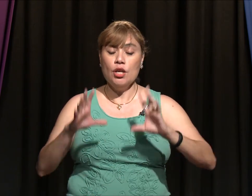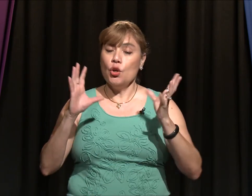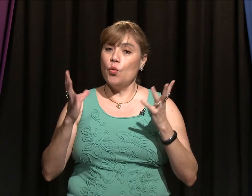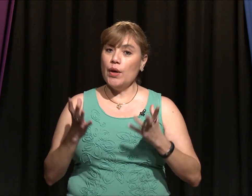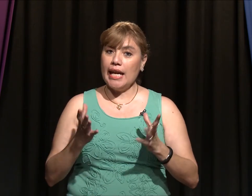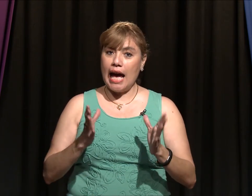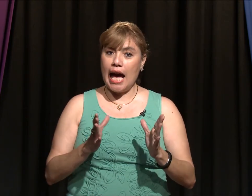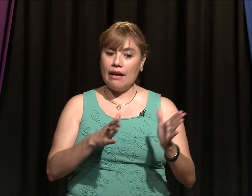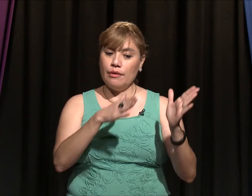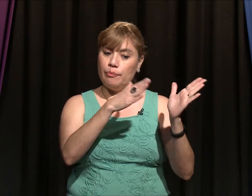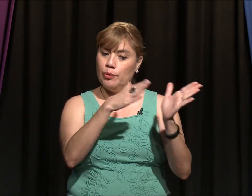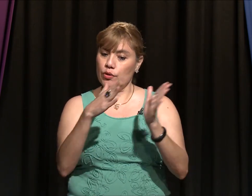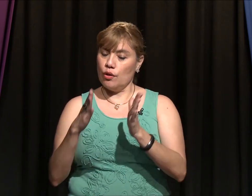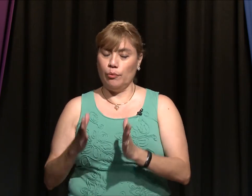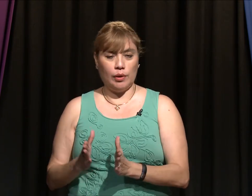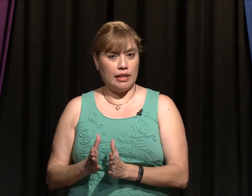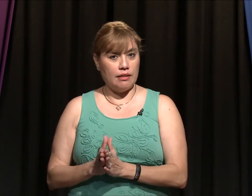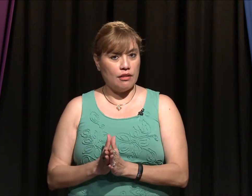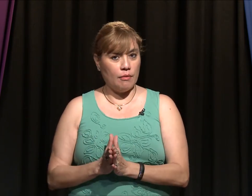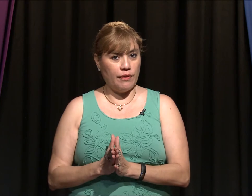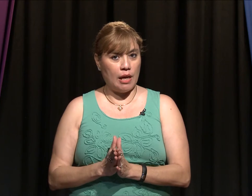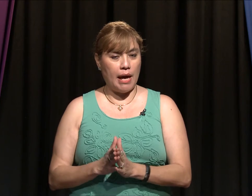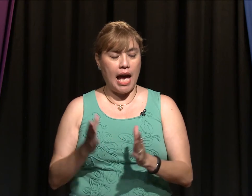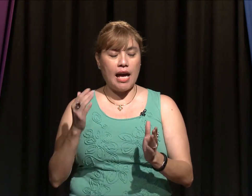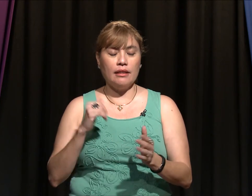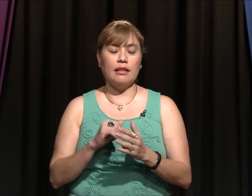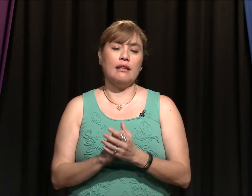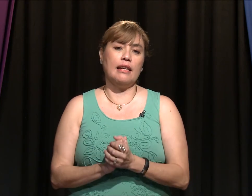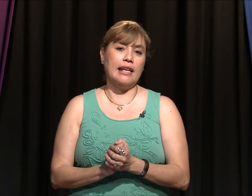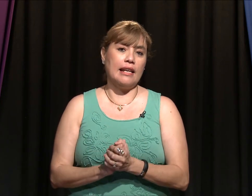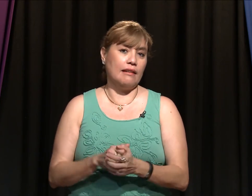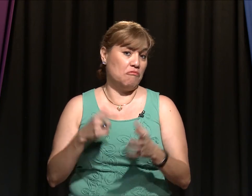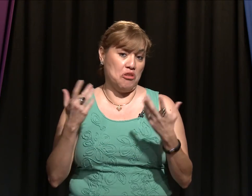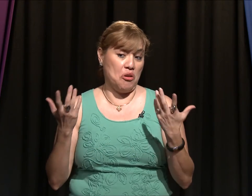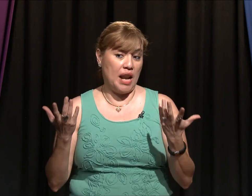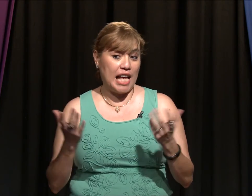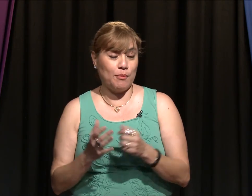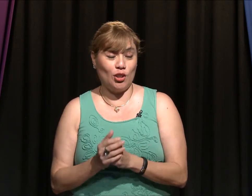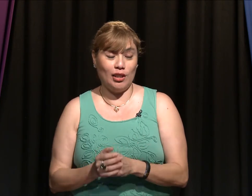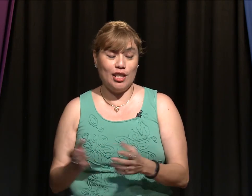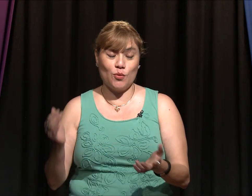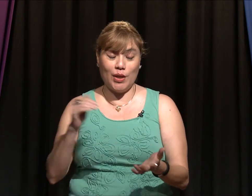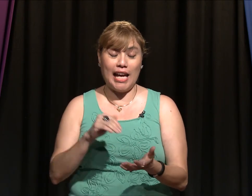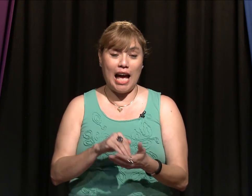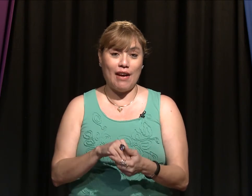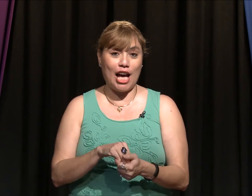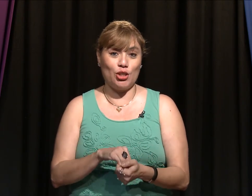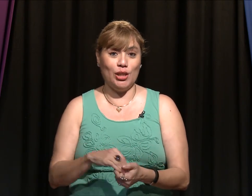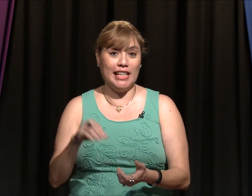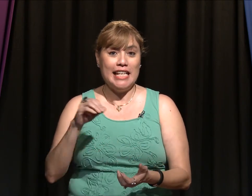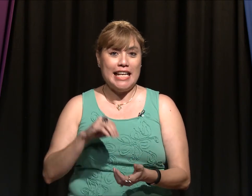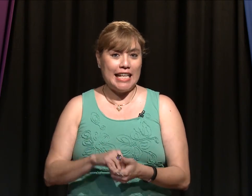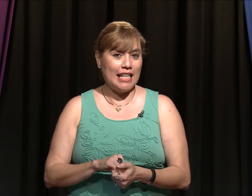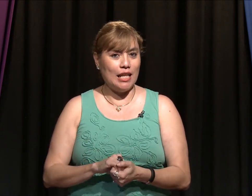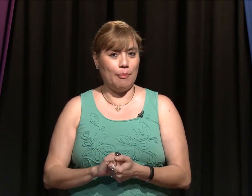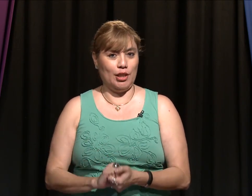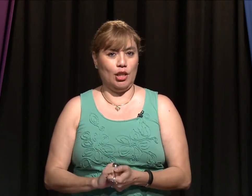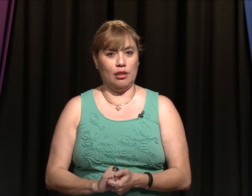We have put some bullets in some of them, and, you know, last but not least, we have actually hidden a particular